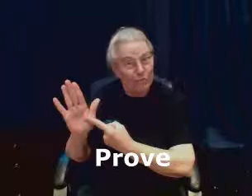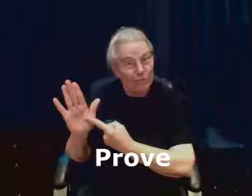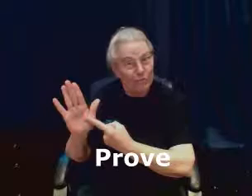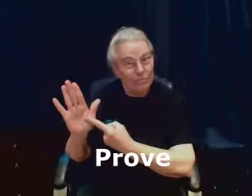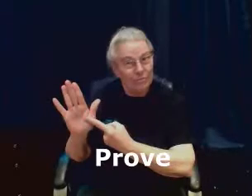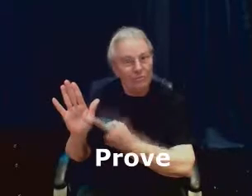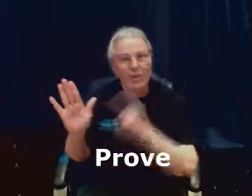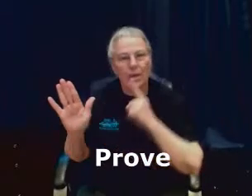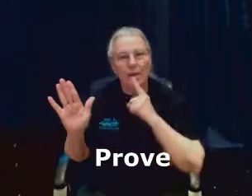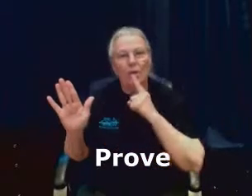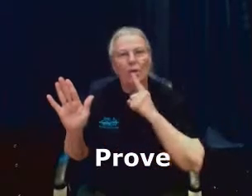proof.